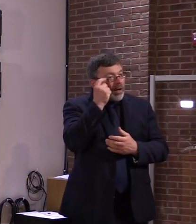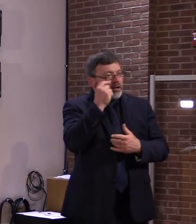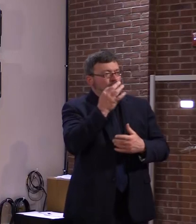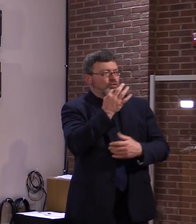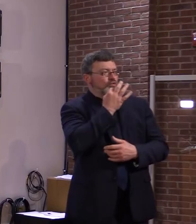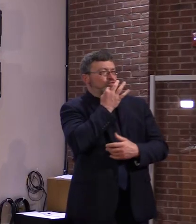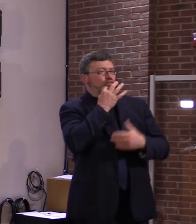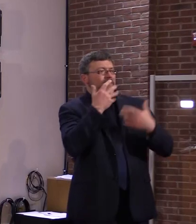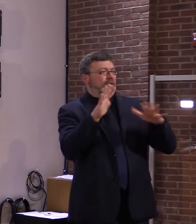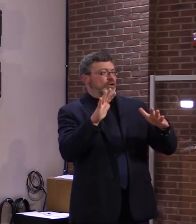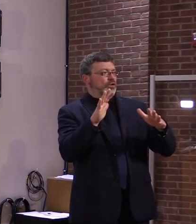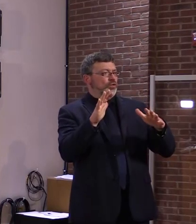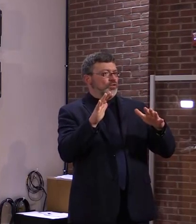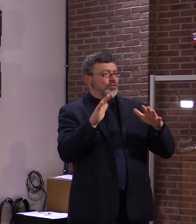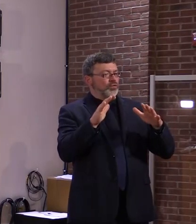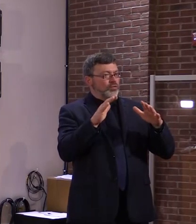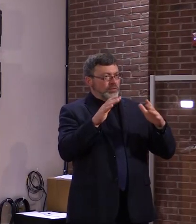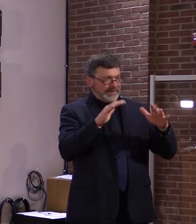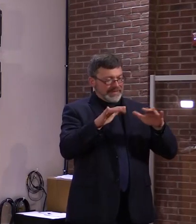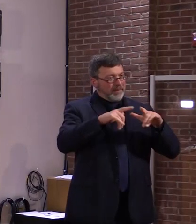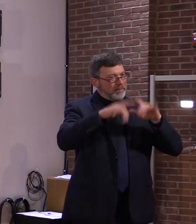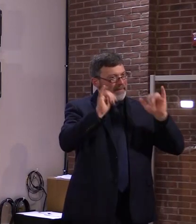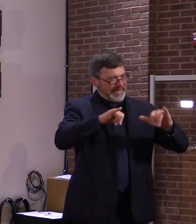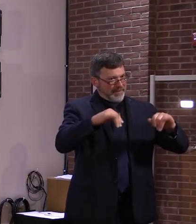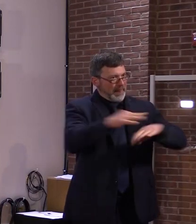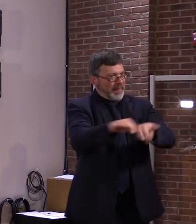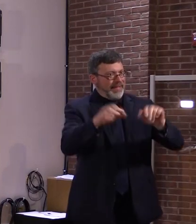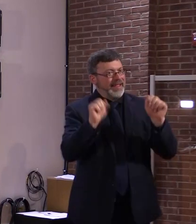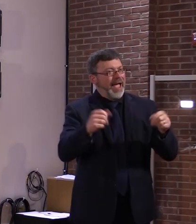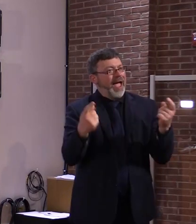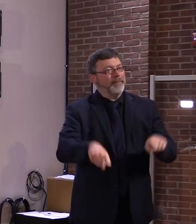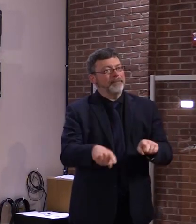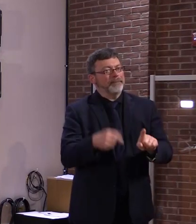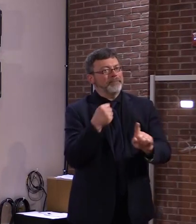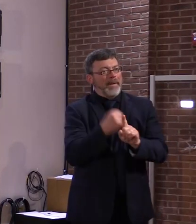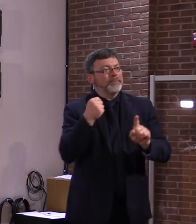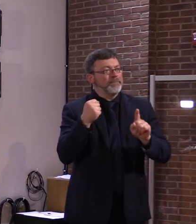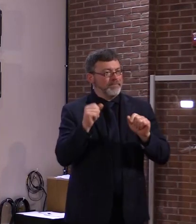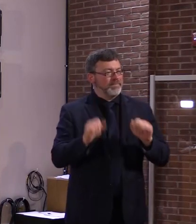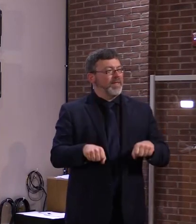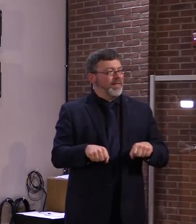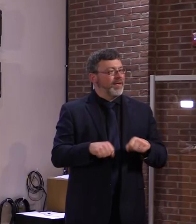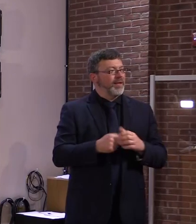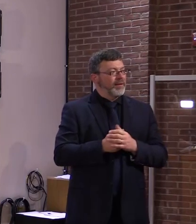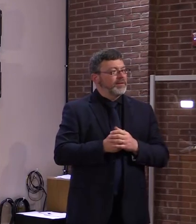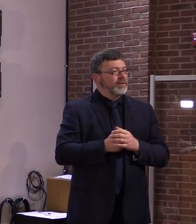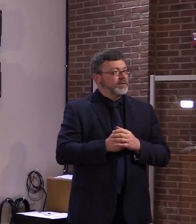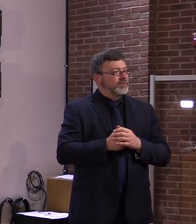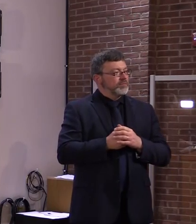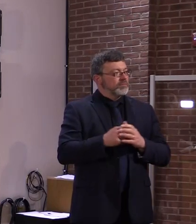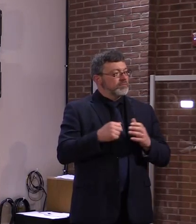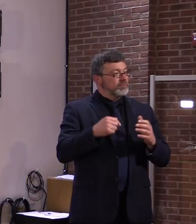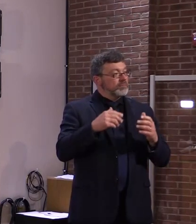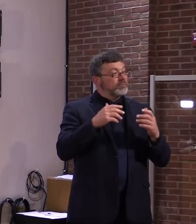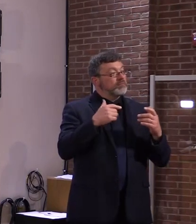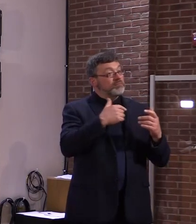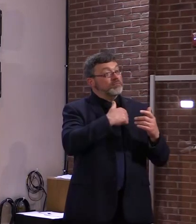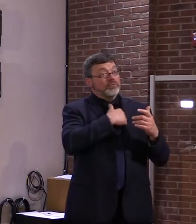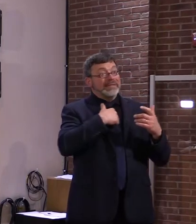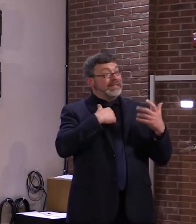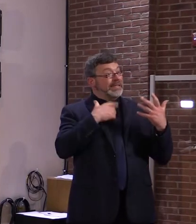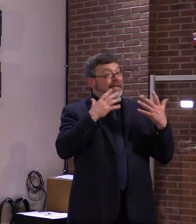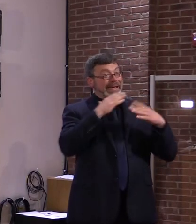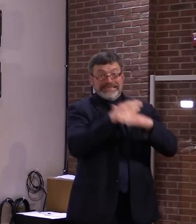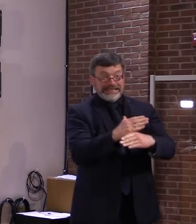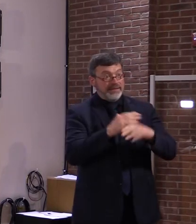easy. We just need to get vaccinated. A year ago, not that I need to